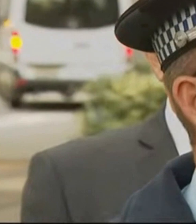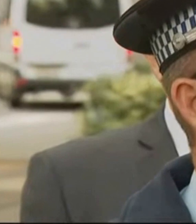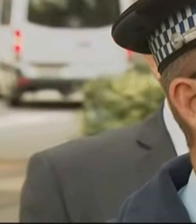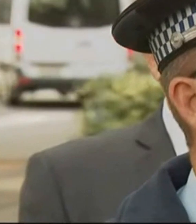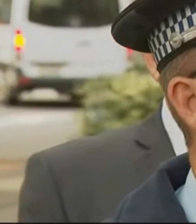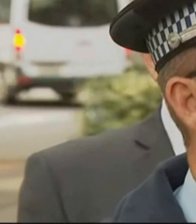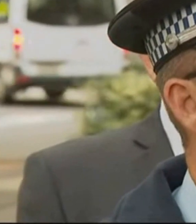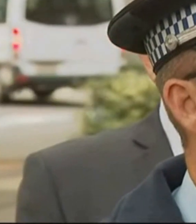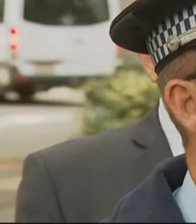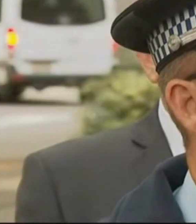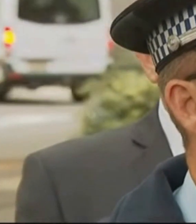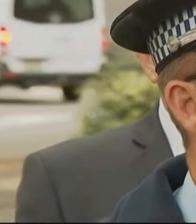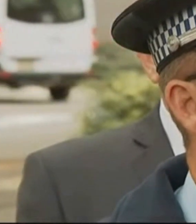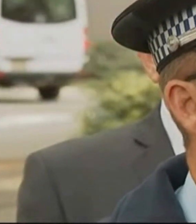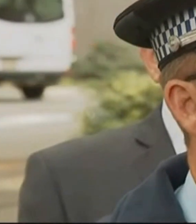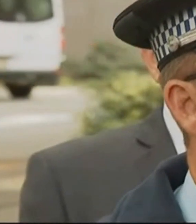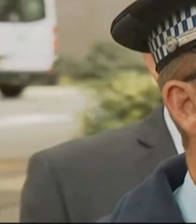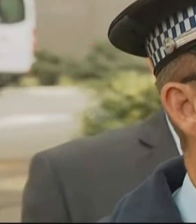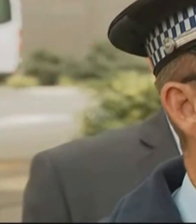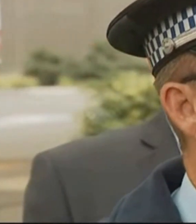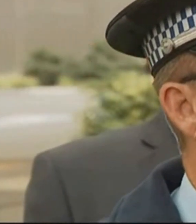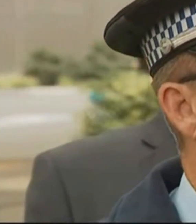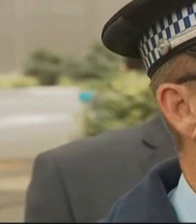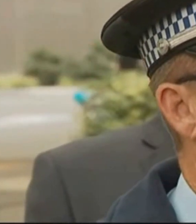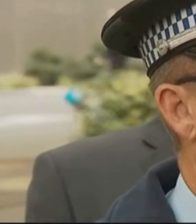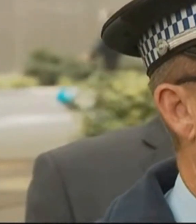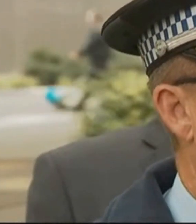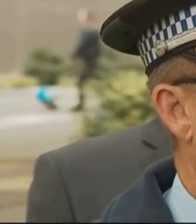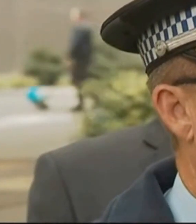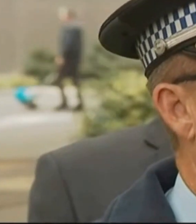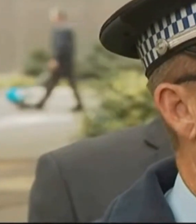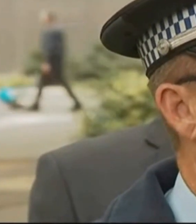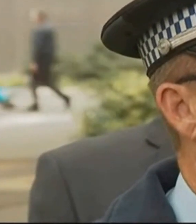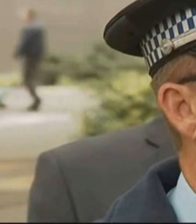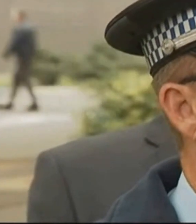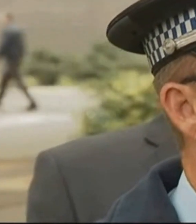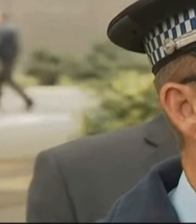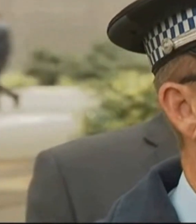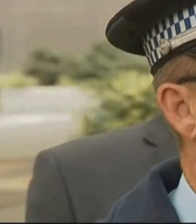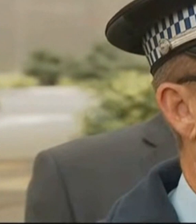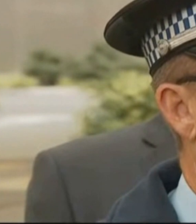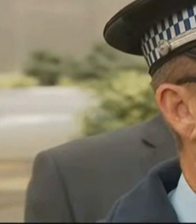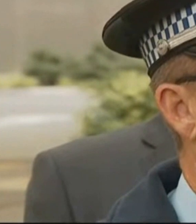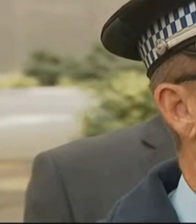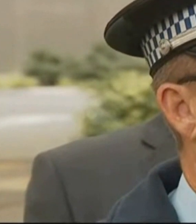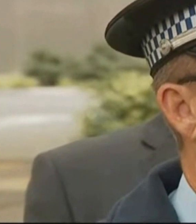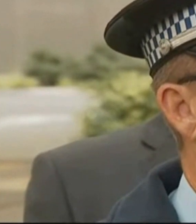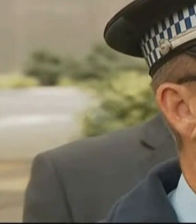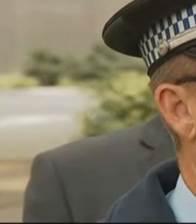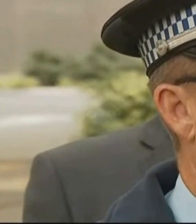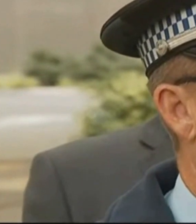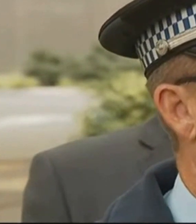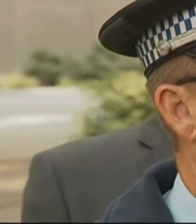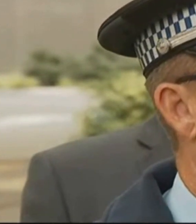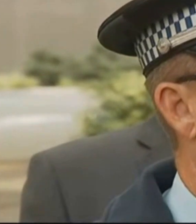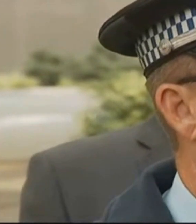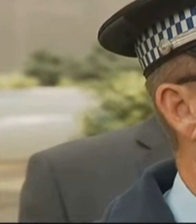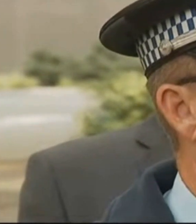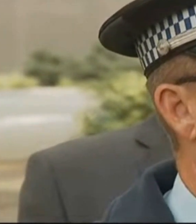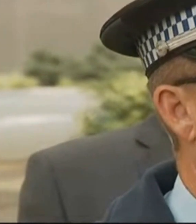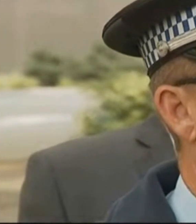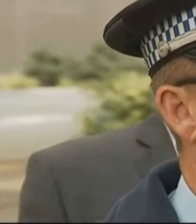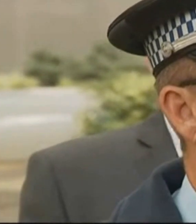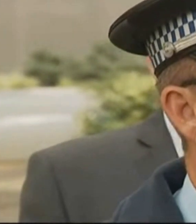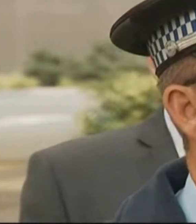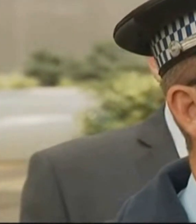to what's required. What's occurred at Jindabyne? The premises came to notice of police over several days. They